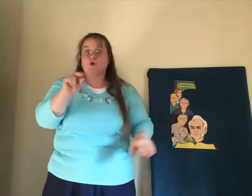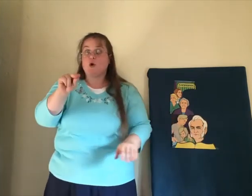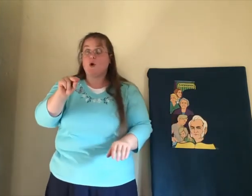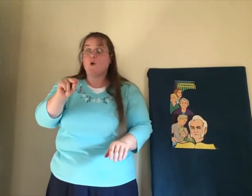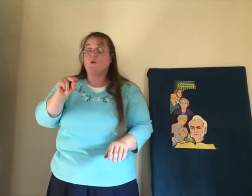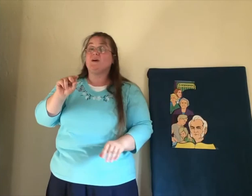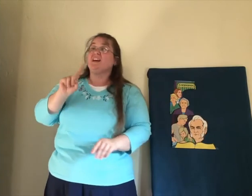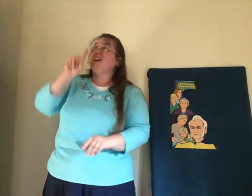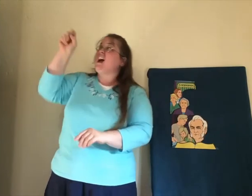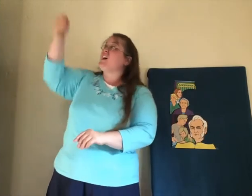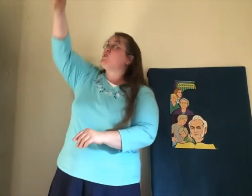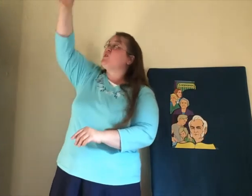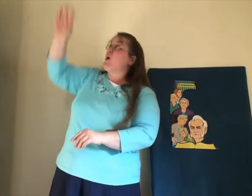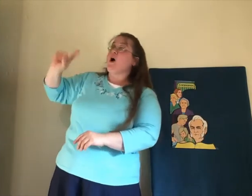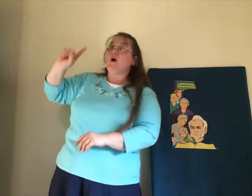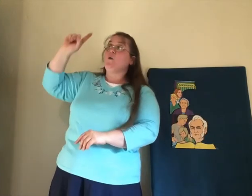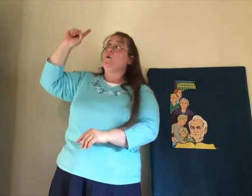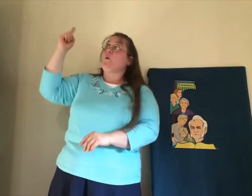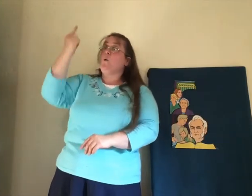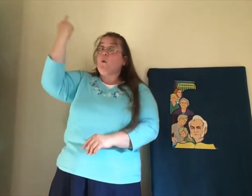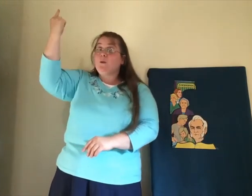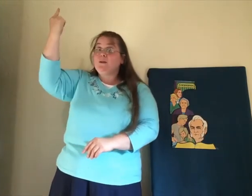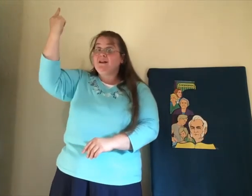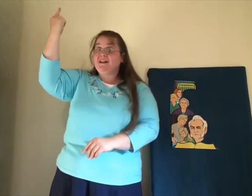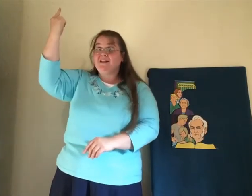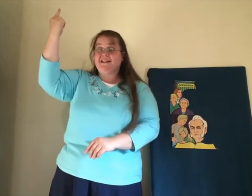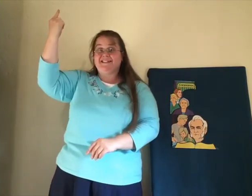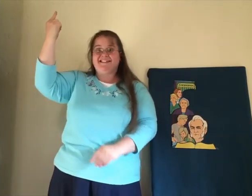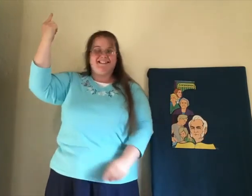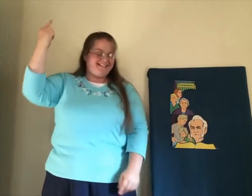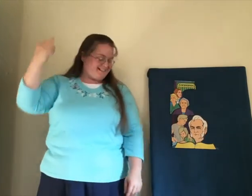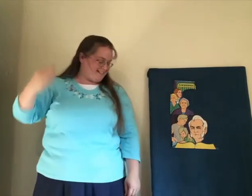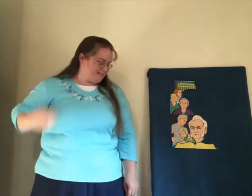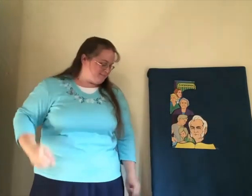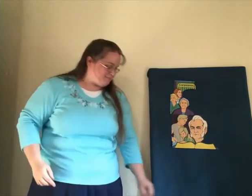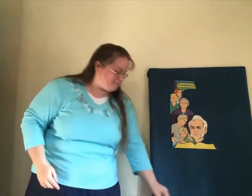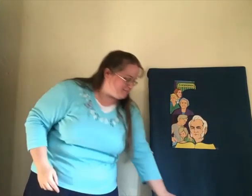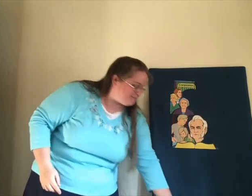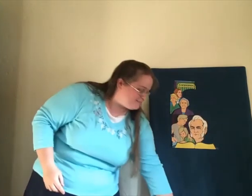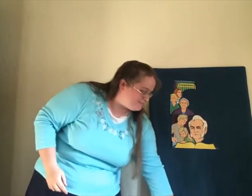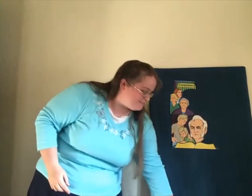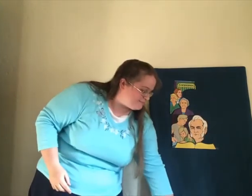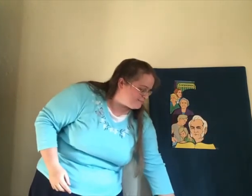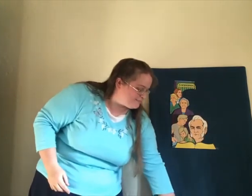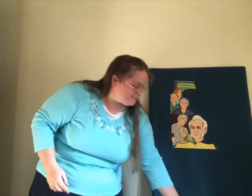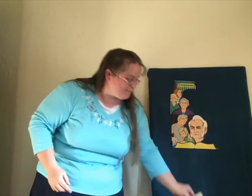Remember, George never asked people. He only asked God.